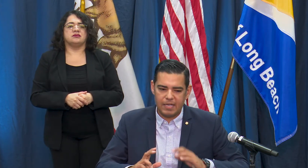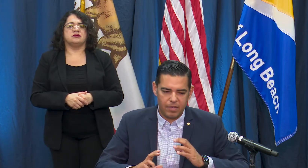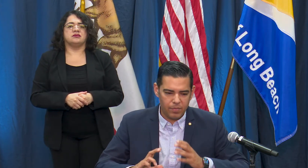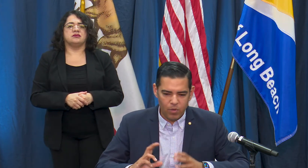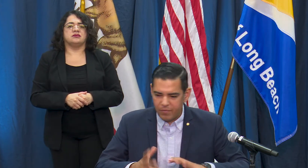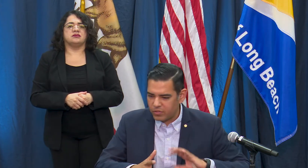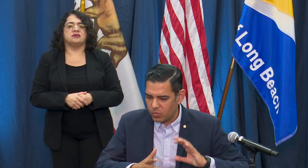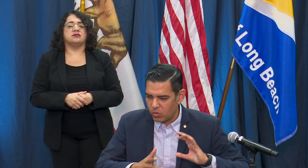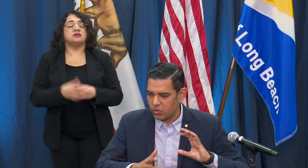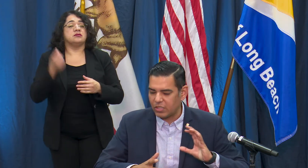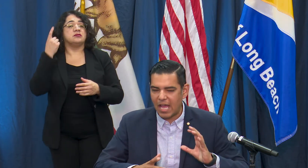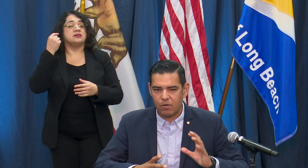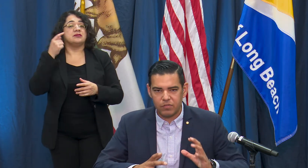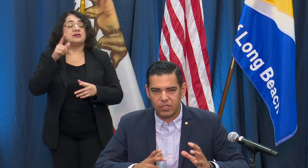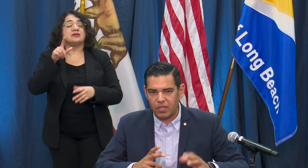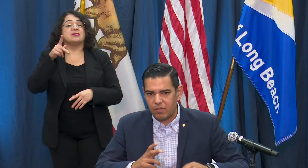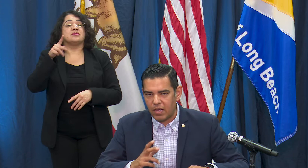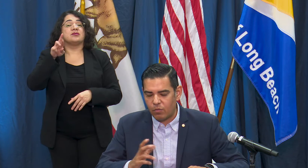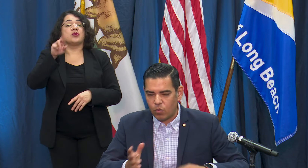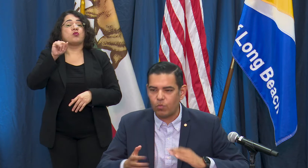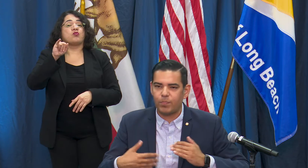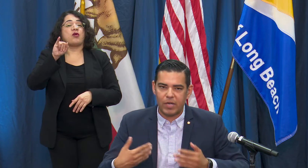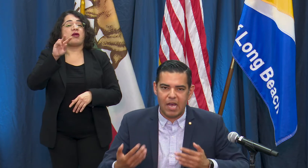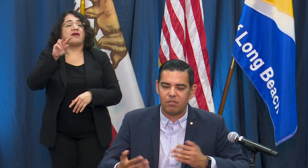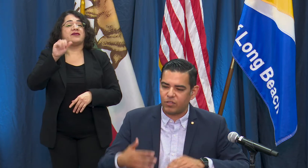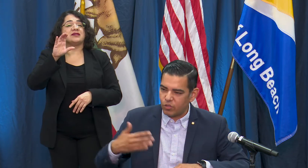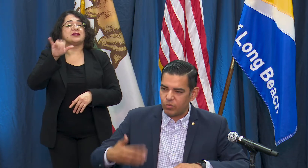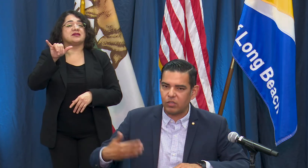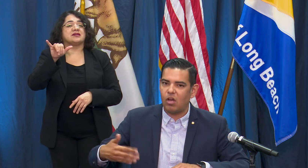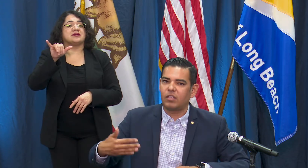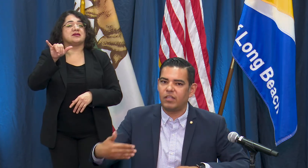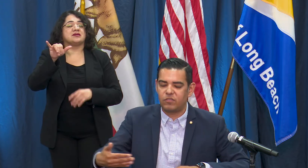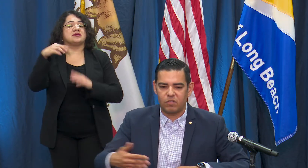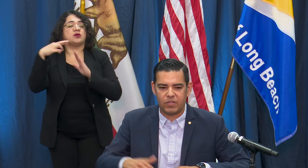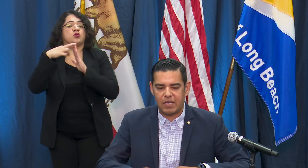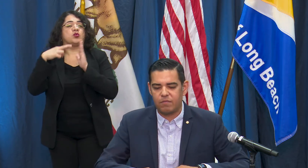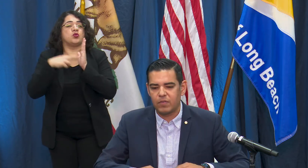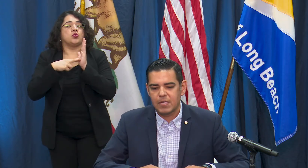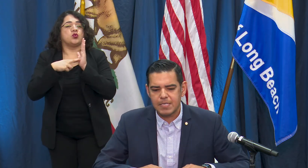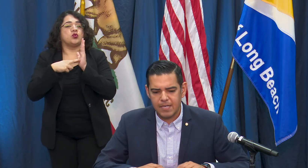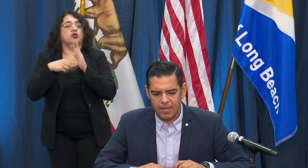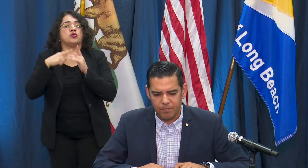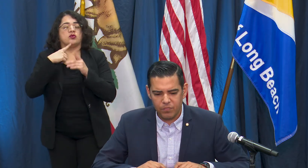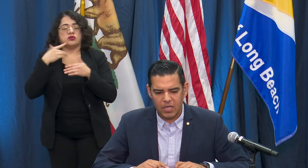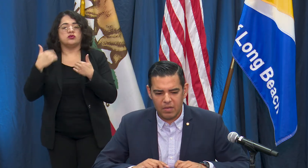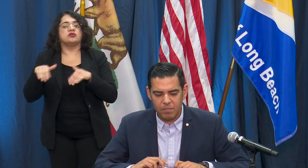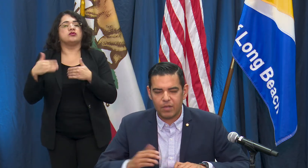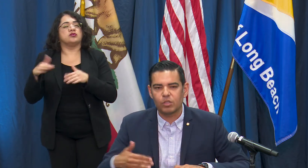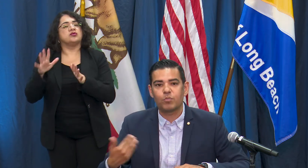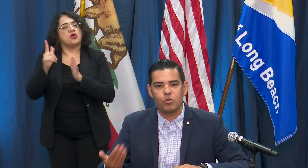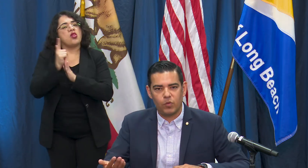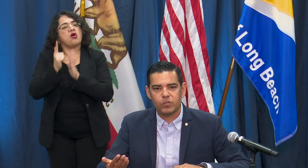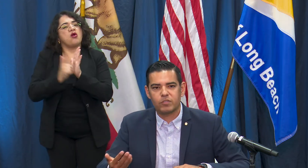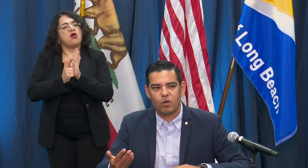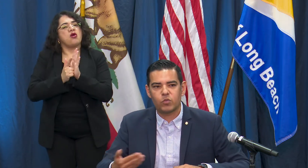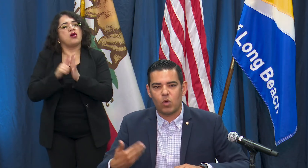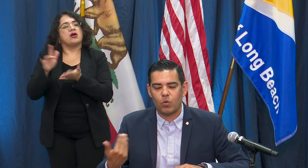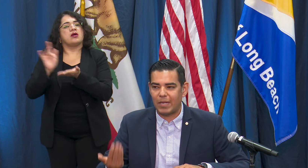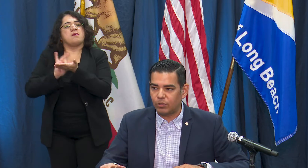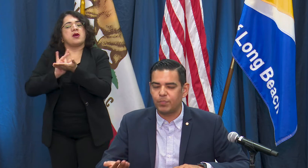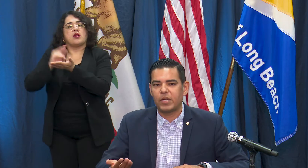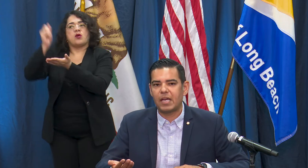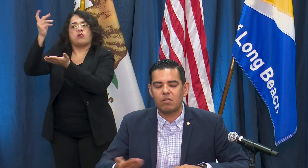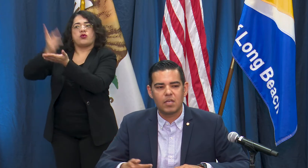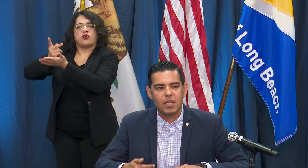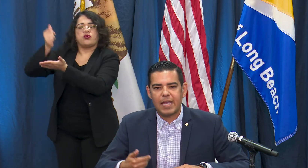what privacy rules allow us to, what we put out goes through a long list of kind of medical approvals as far as what we're